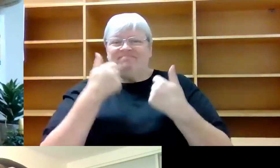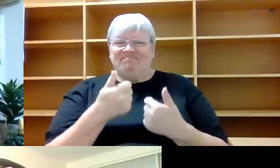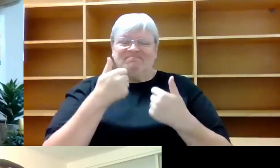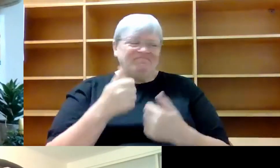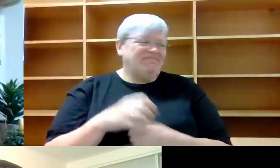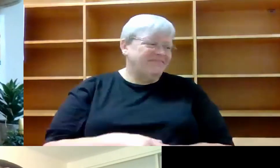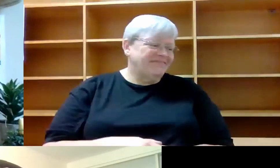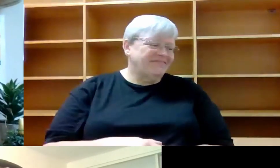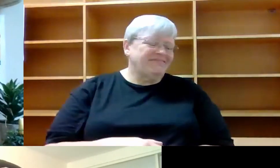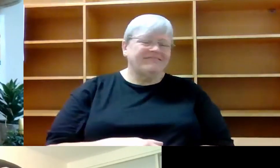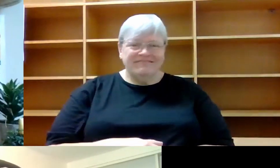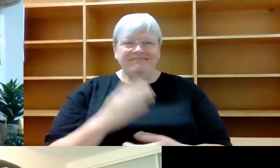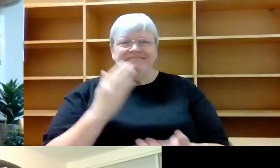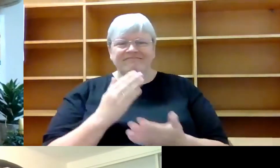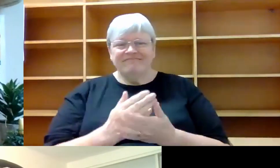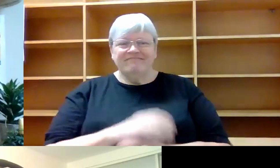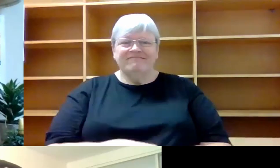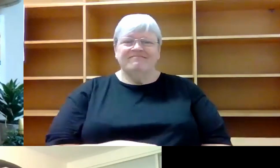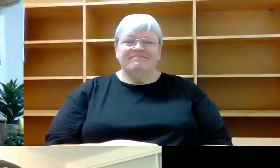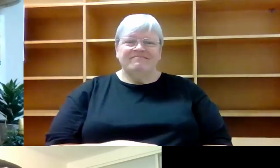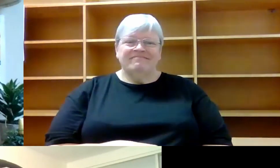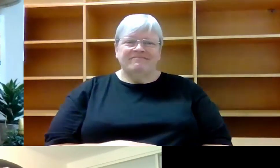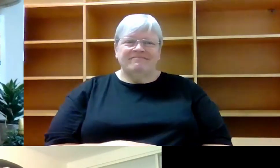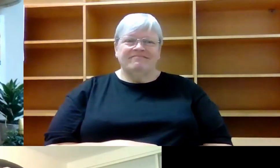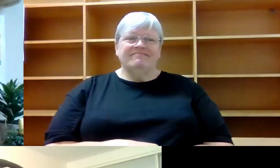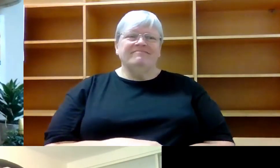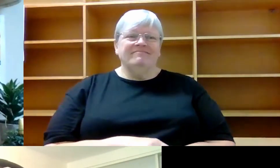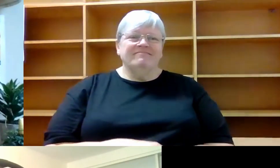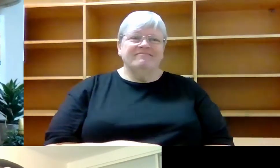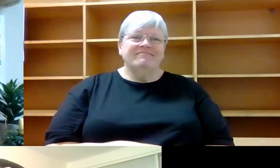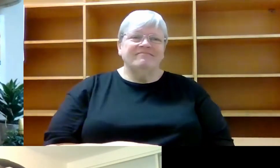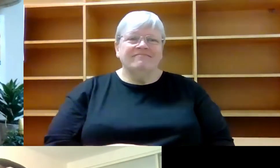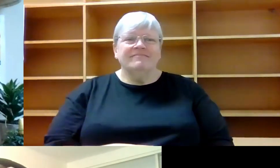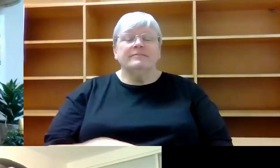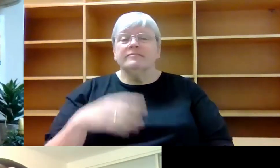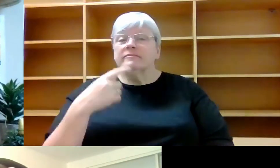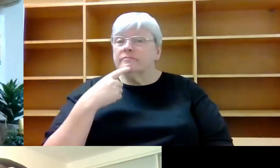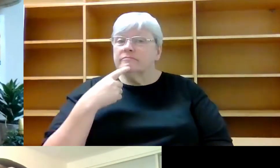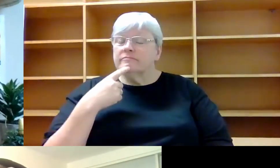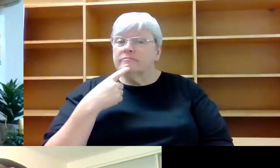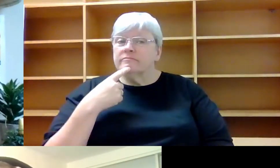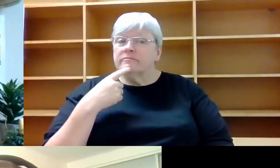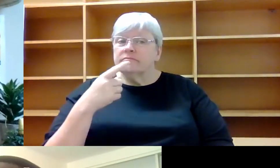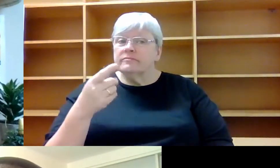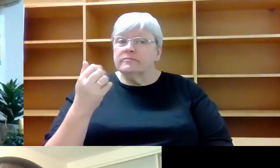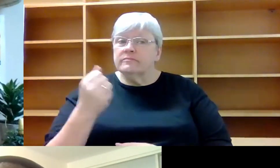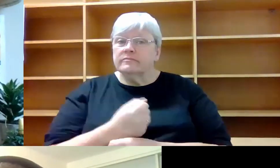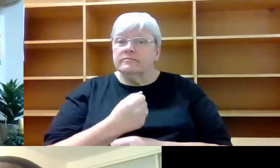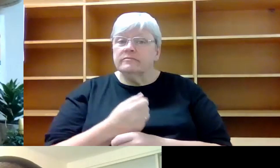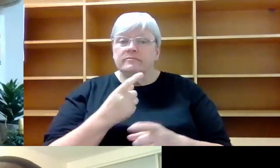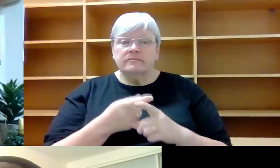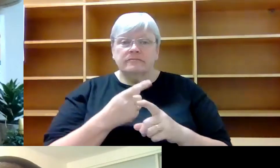a nice feeling, isn't it? It is. And I just saw as well that you're doing a quick reads. Yes, I